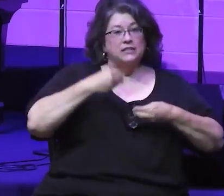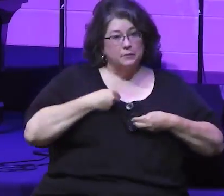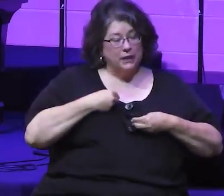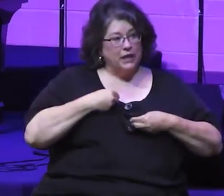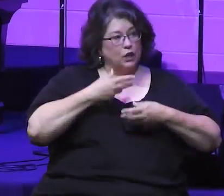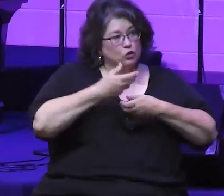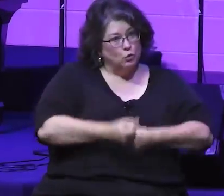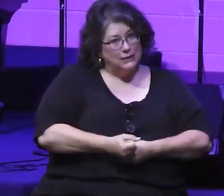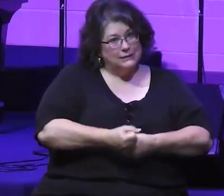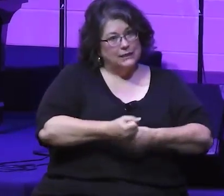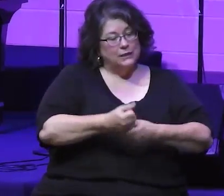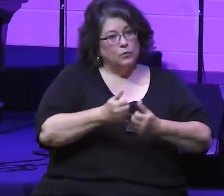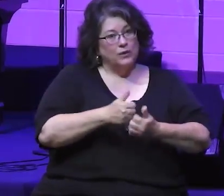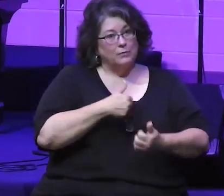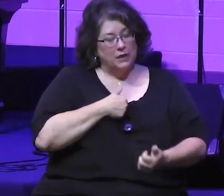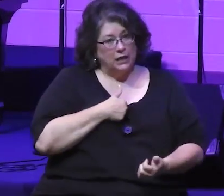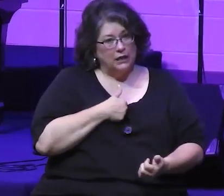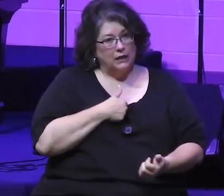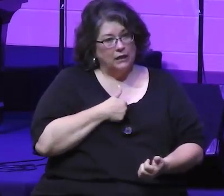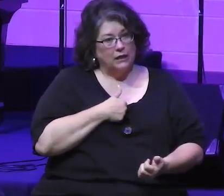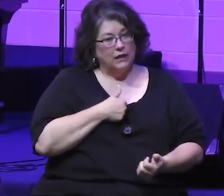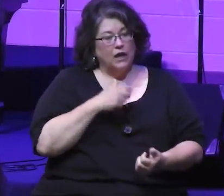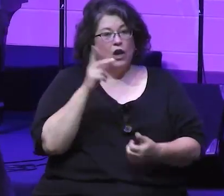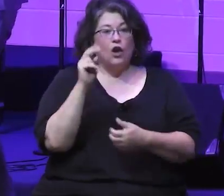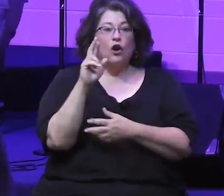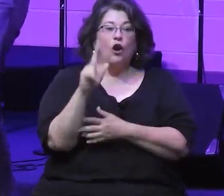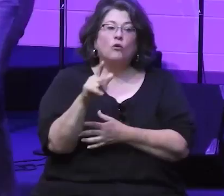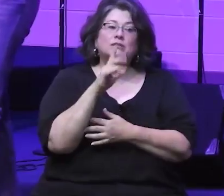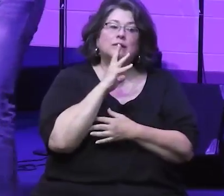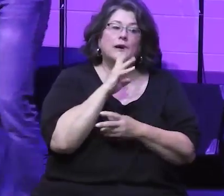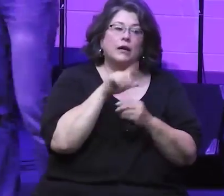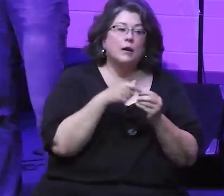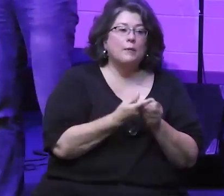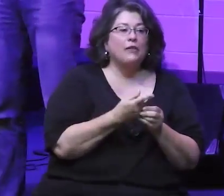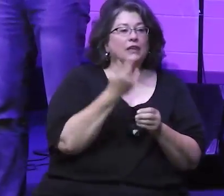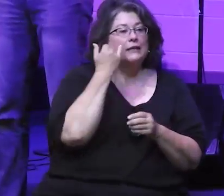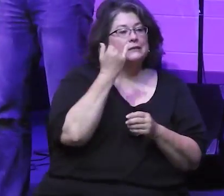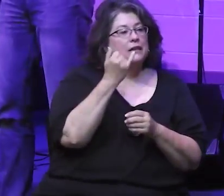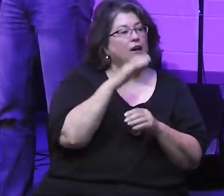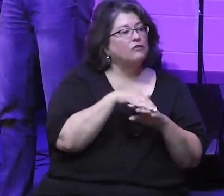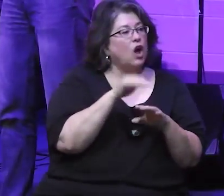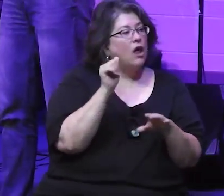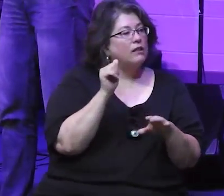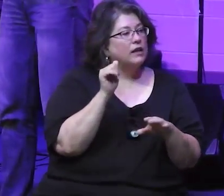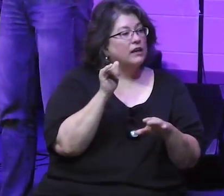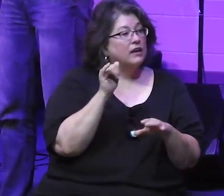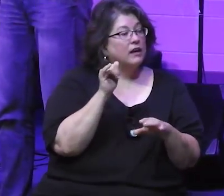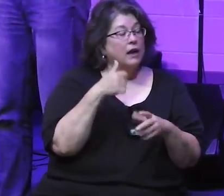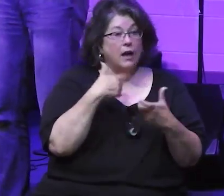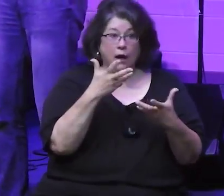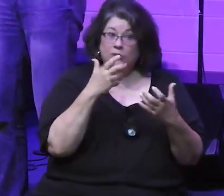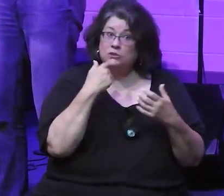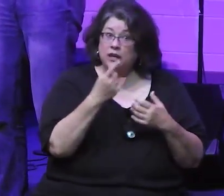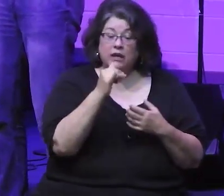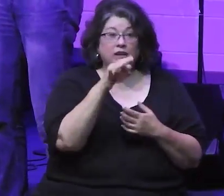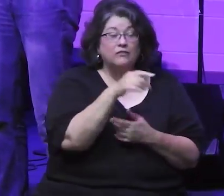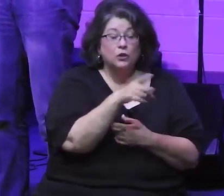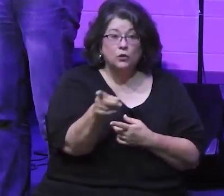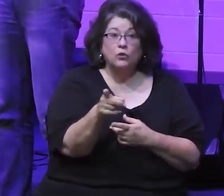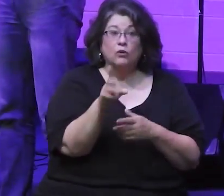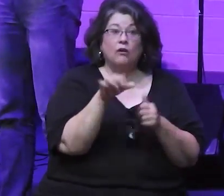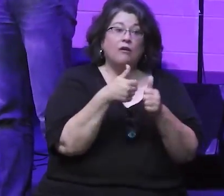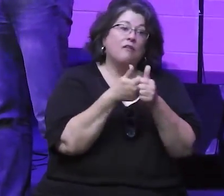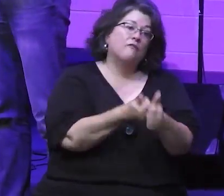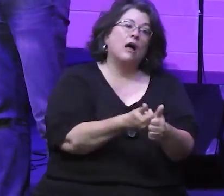was flirting with the idea of calling earlier. He talked about it a few different times. I want to say that if you follow Jesus and